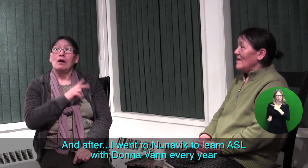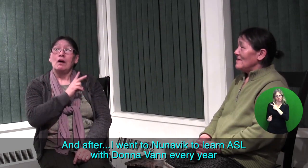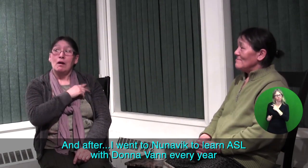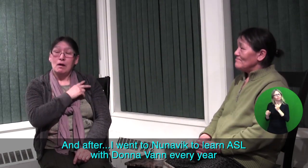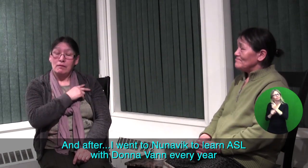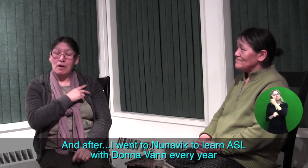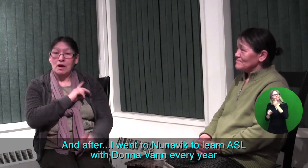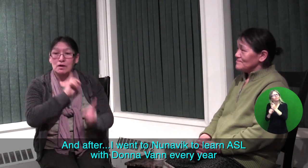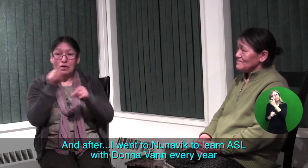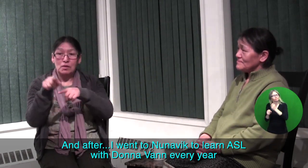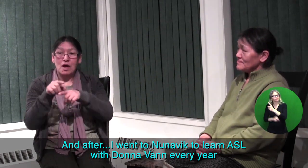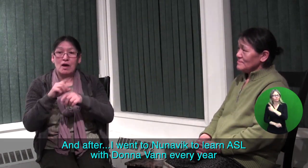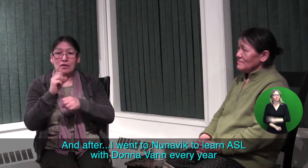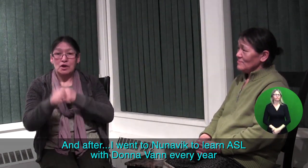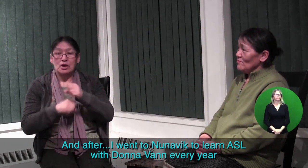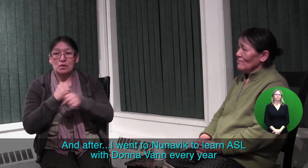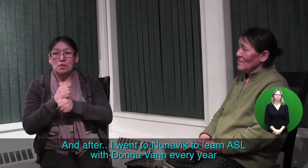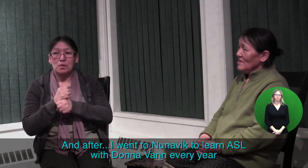Donna Van